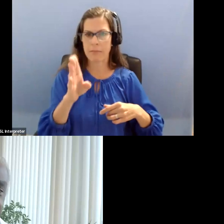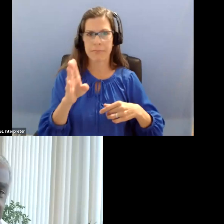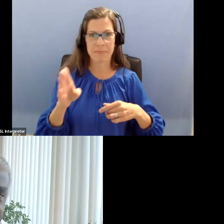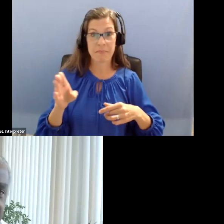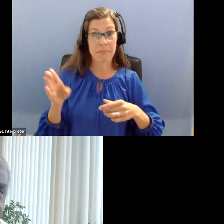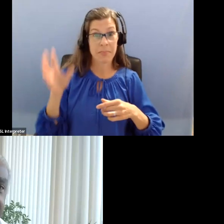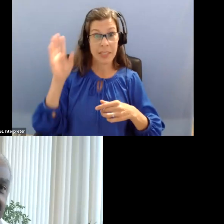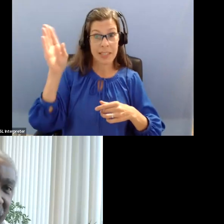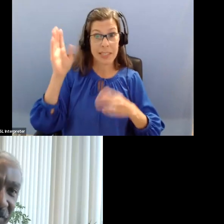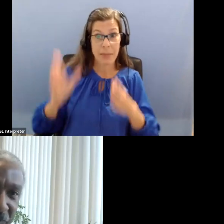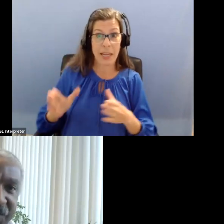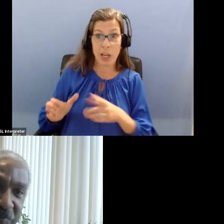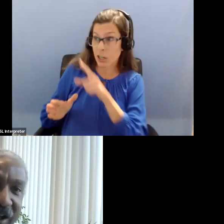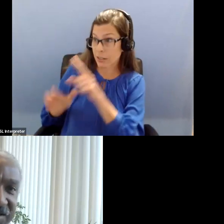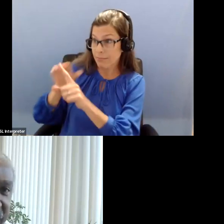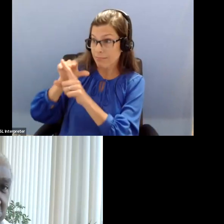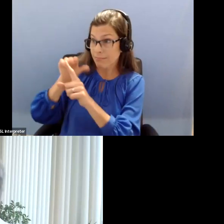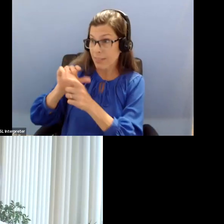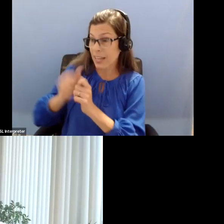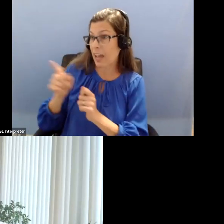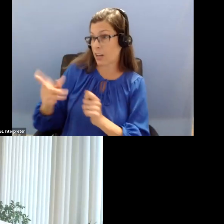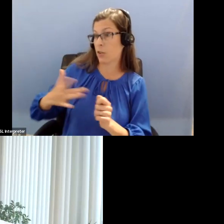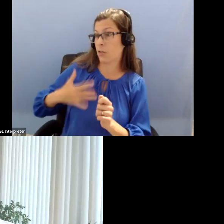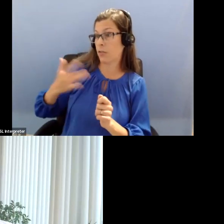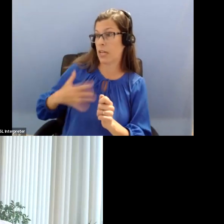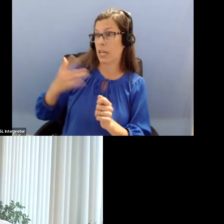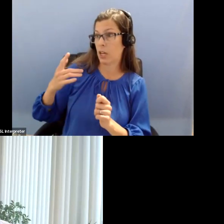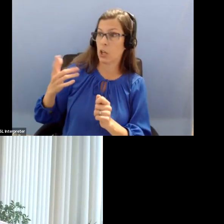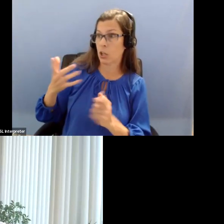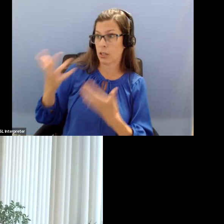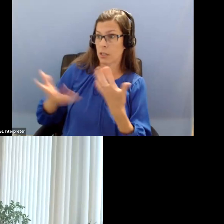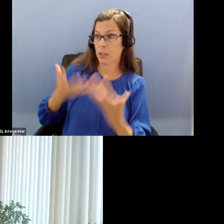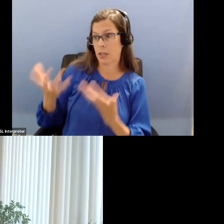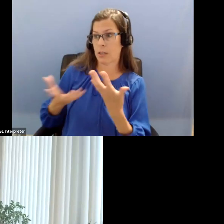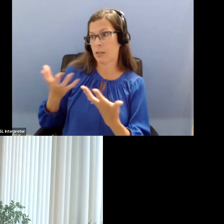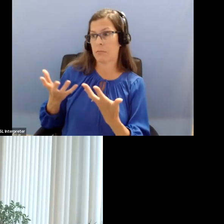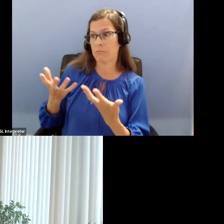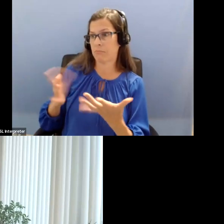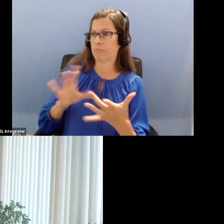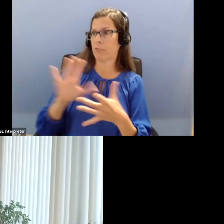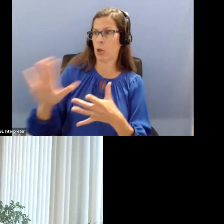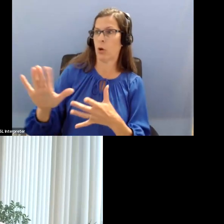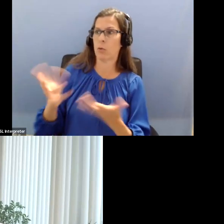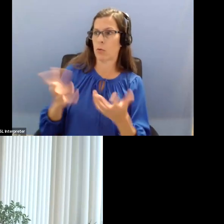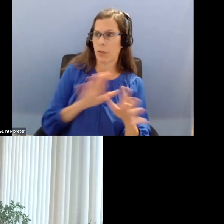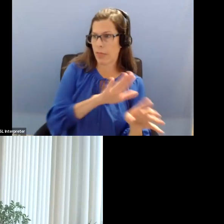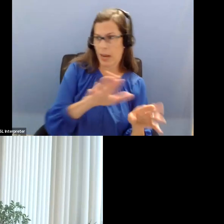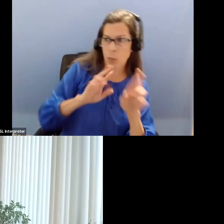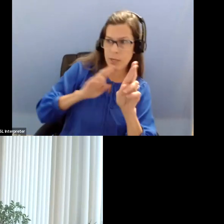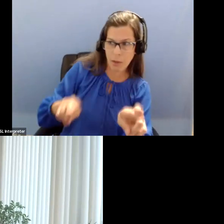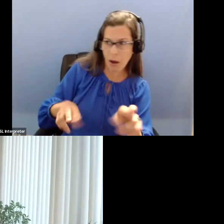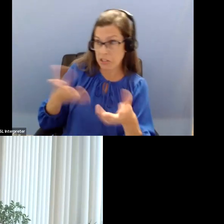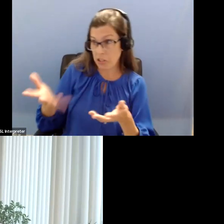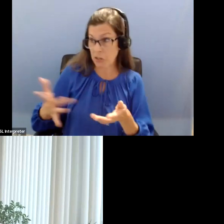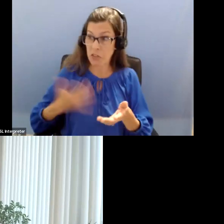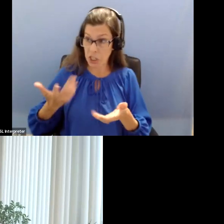you feel about the response that you got? I don't know that we closed that loop necessarily as well, but I've been very impressed